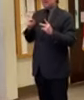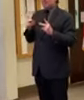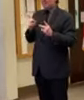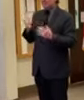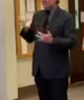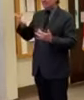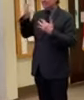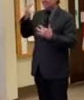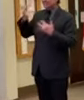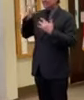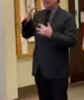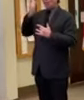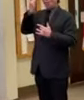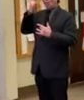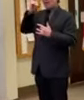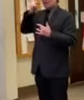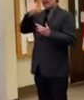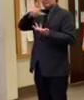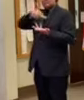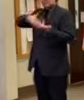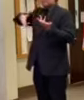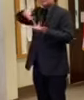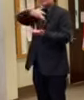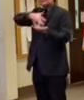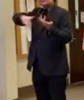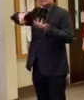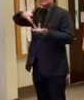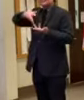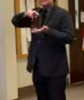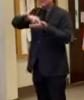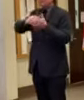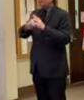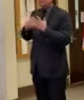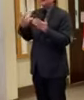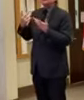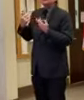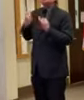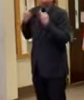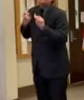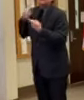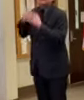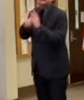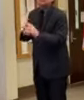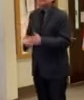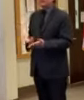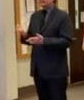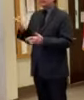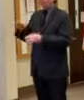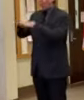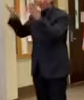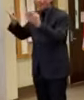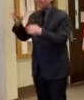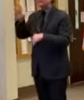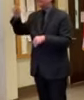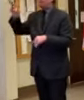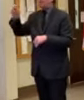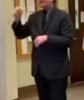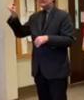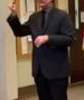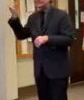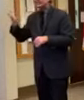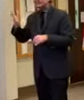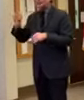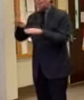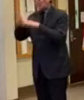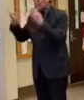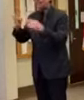near others is not the time for gyms to remain open. This is not the time for casinos to remain open. This is not